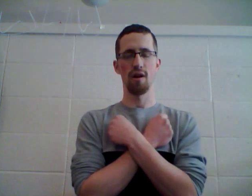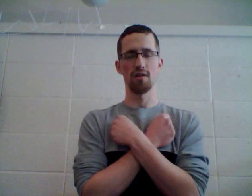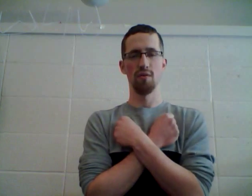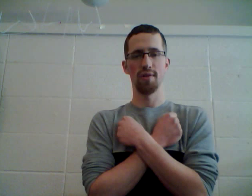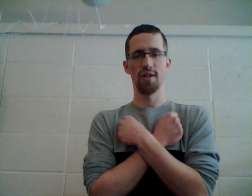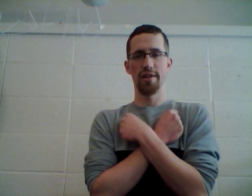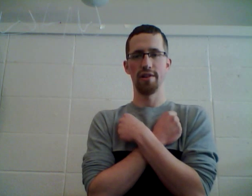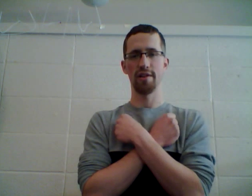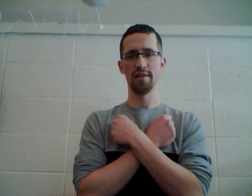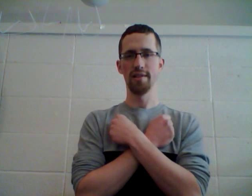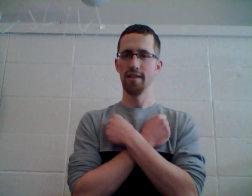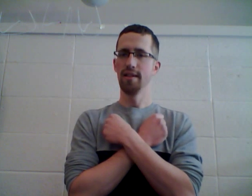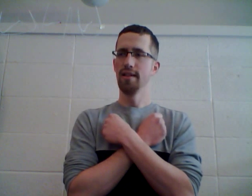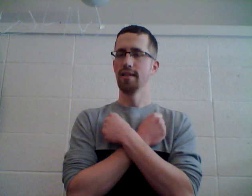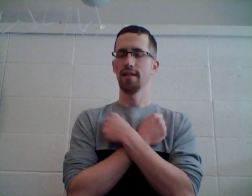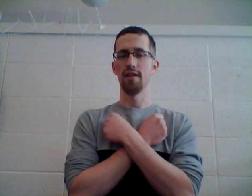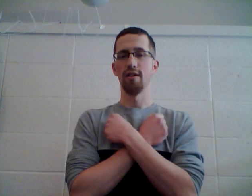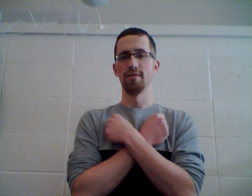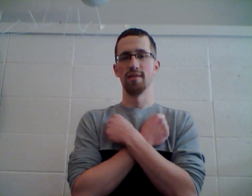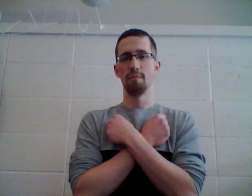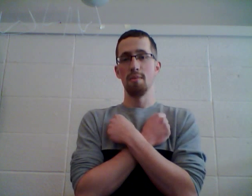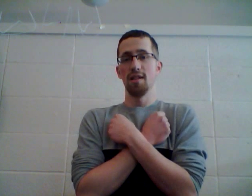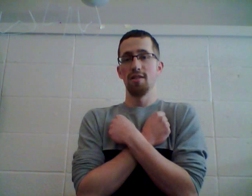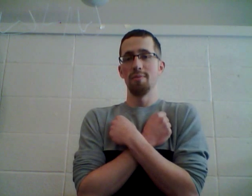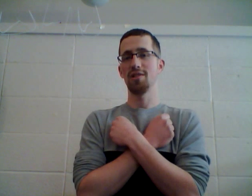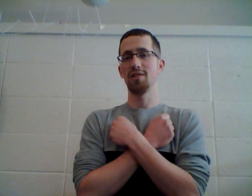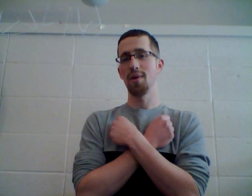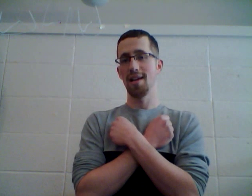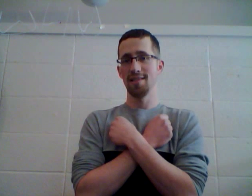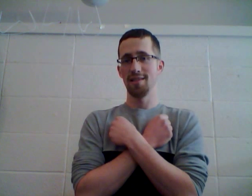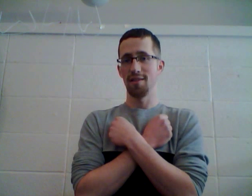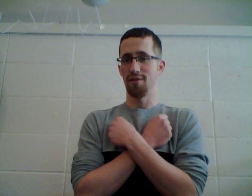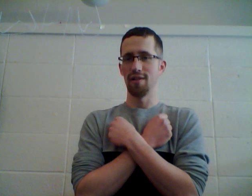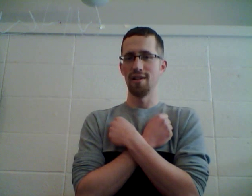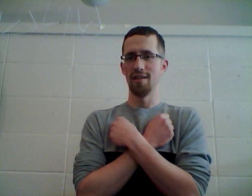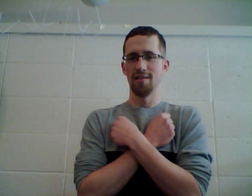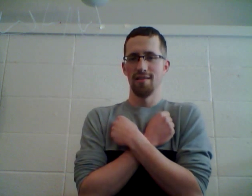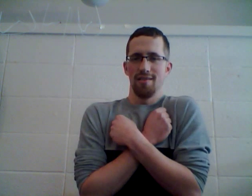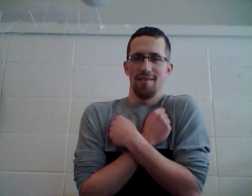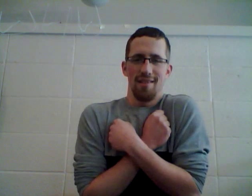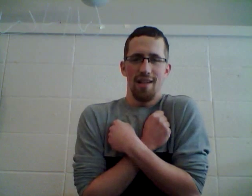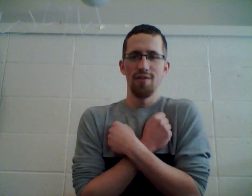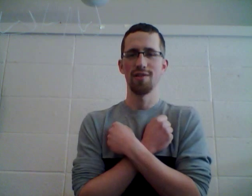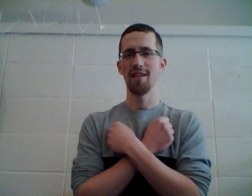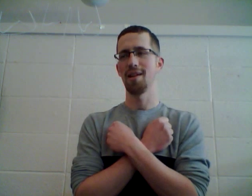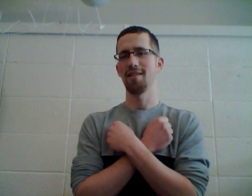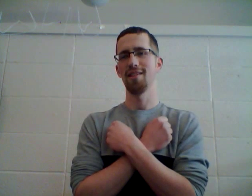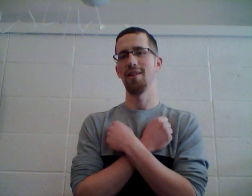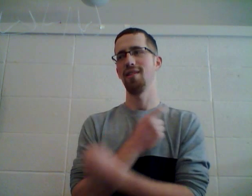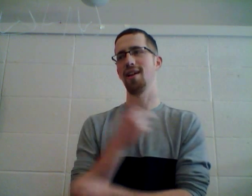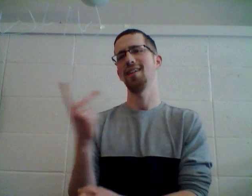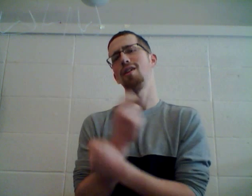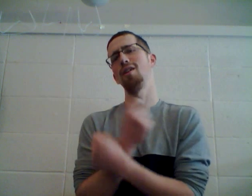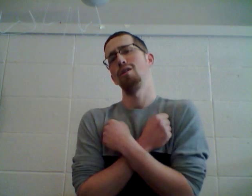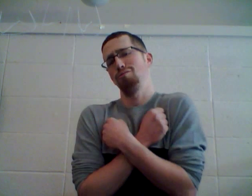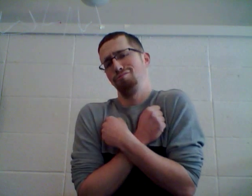cross over each other, you know, maybe a little bit squeeze if you're sentimental, you know, like, oh,